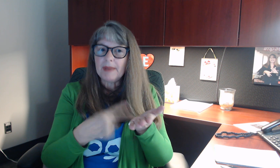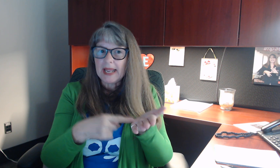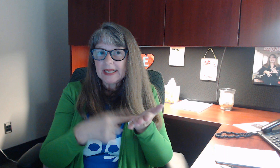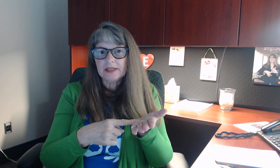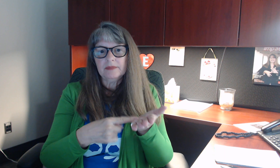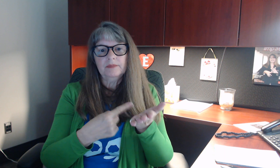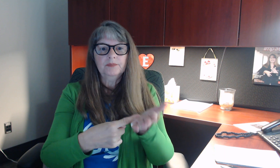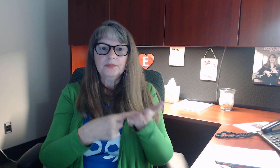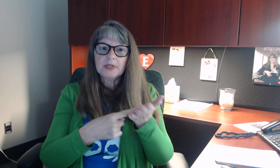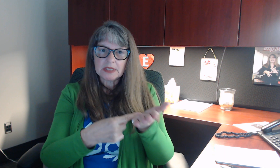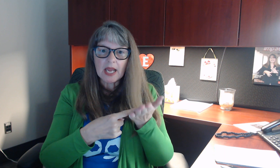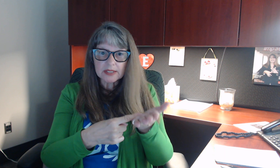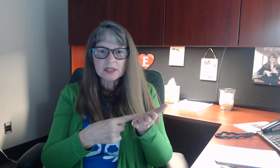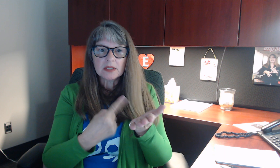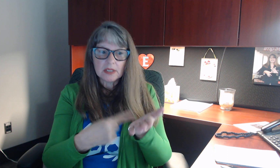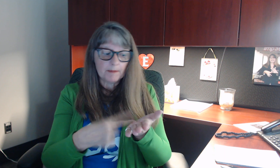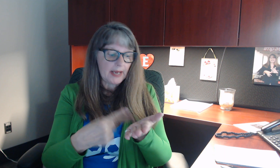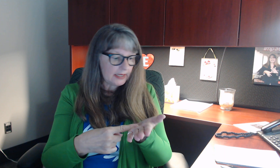Debate. Discuss. Debate.